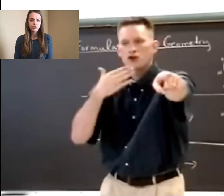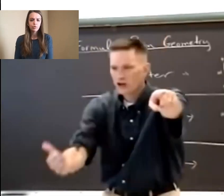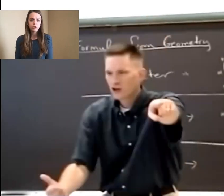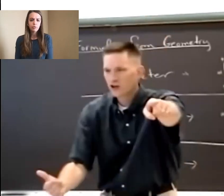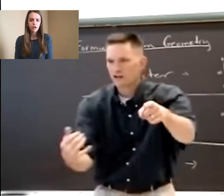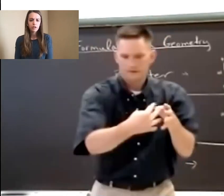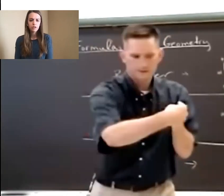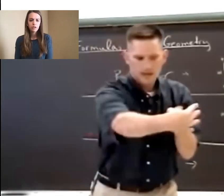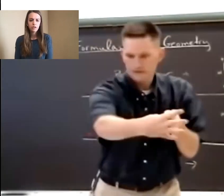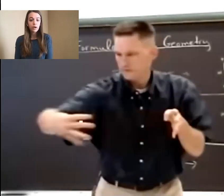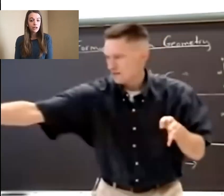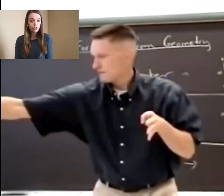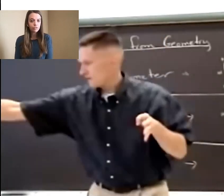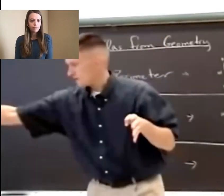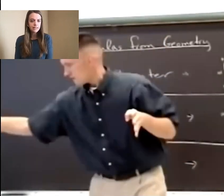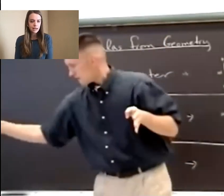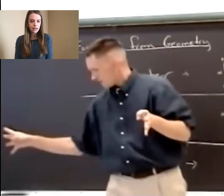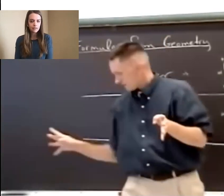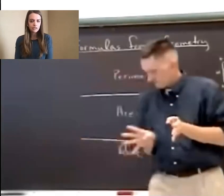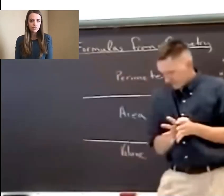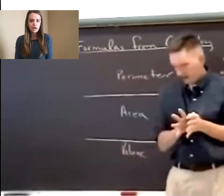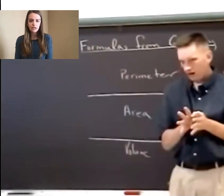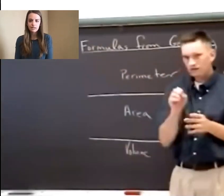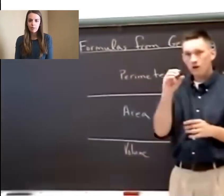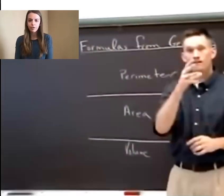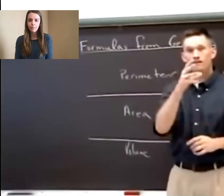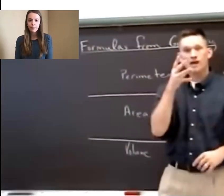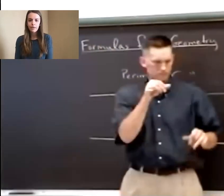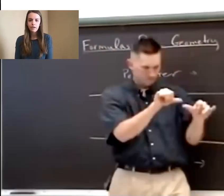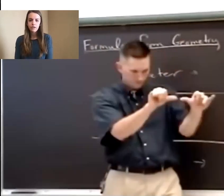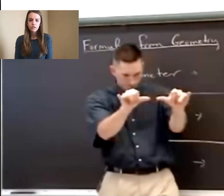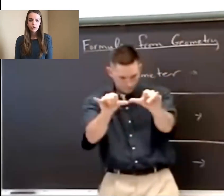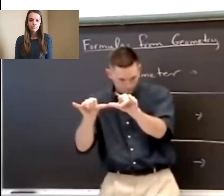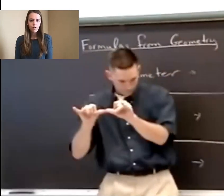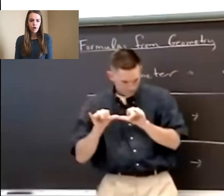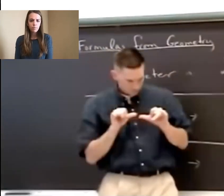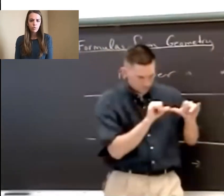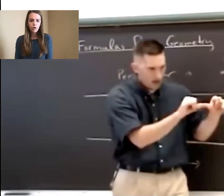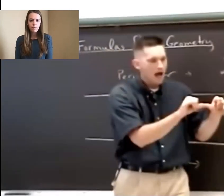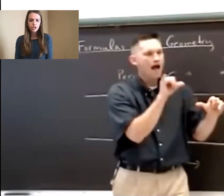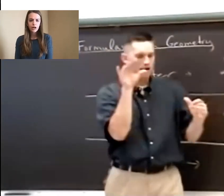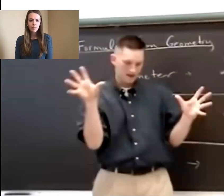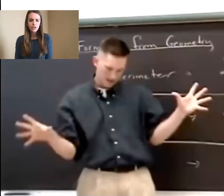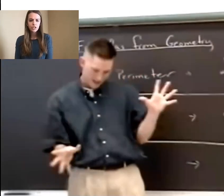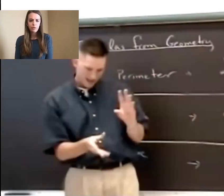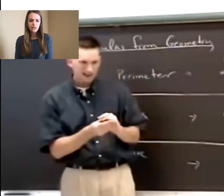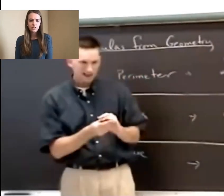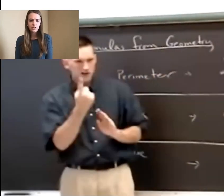use perimeter? Okay, good, fencing. Let's use that as an example. So a farm, you'd want to measure how much space and how